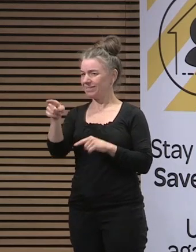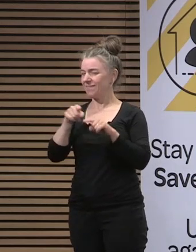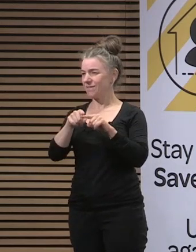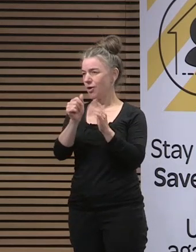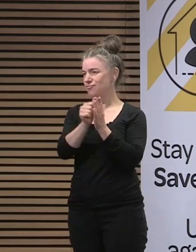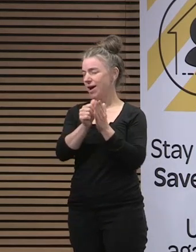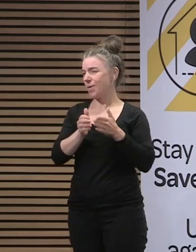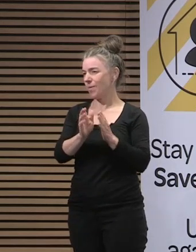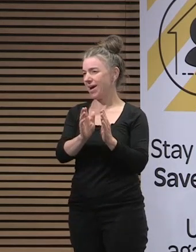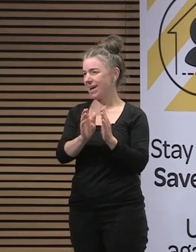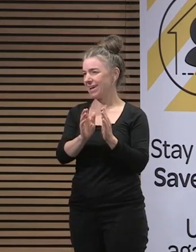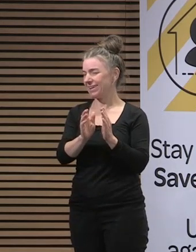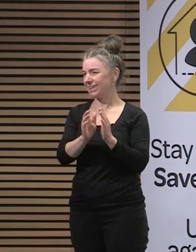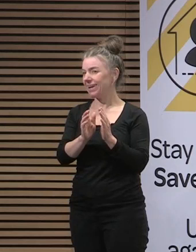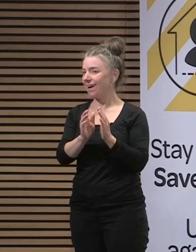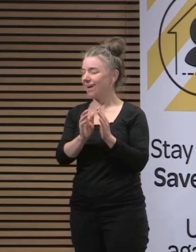this enables us to ease